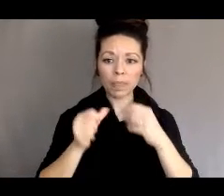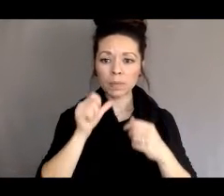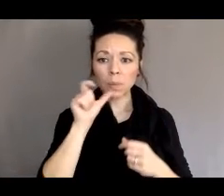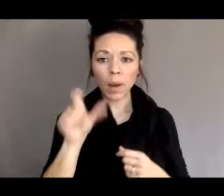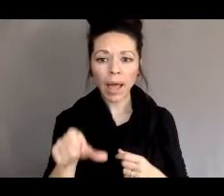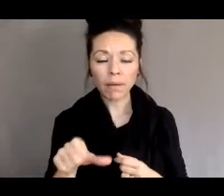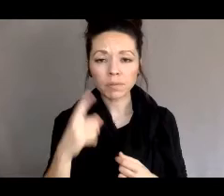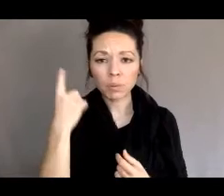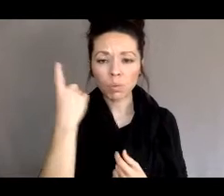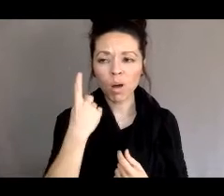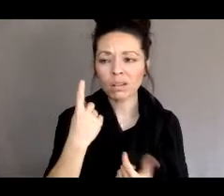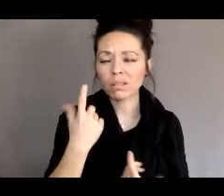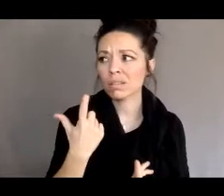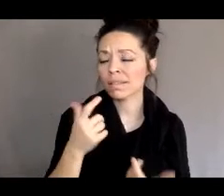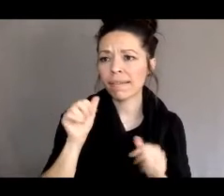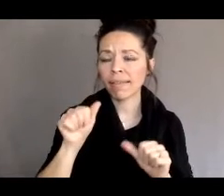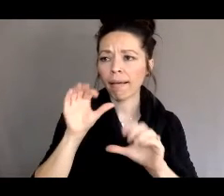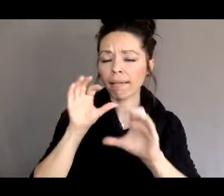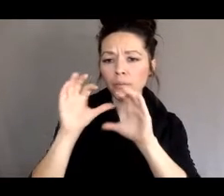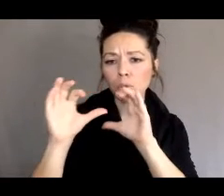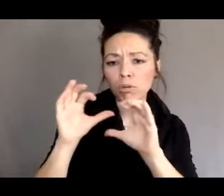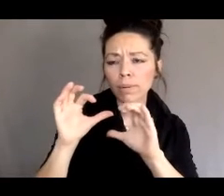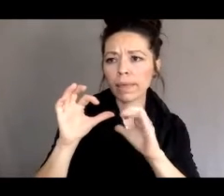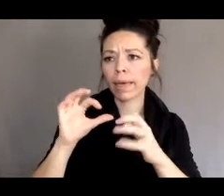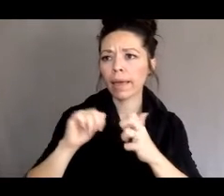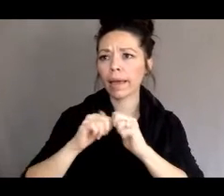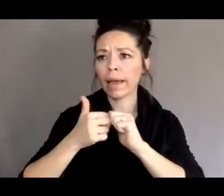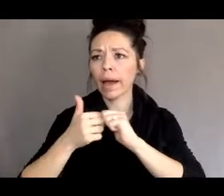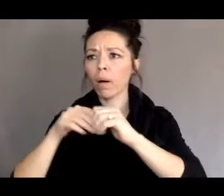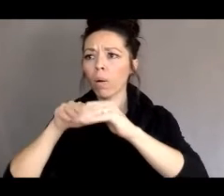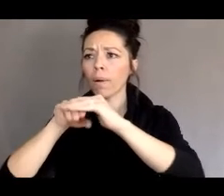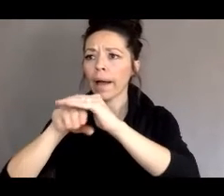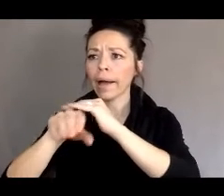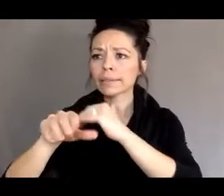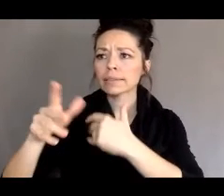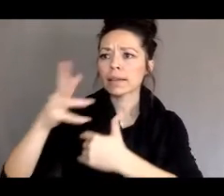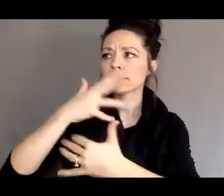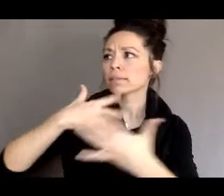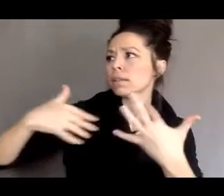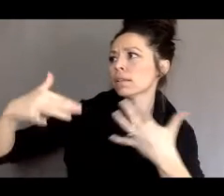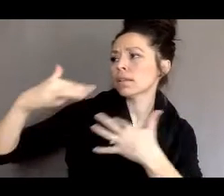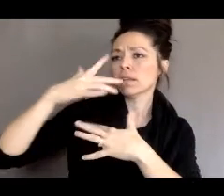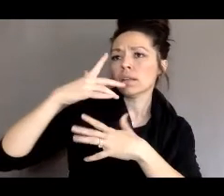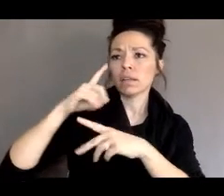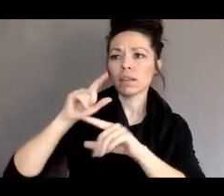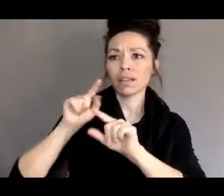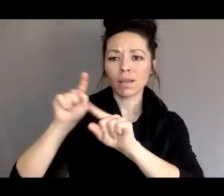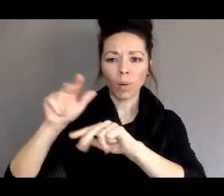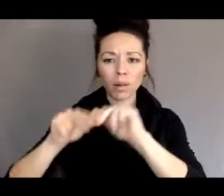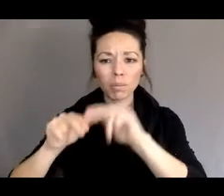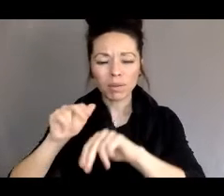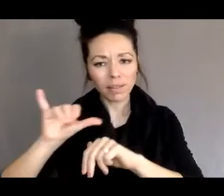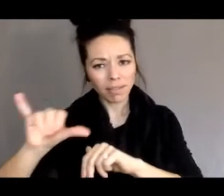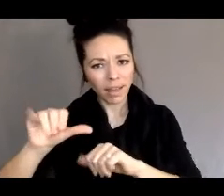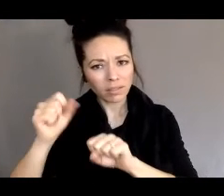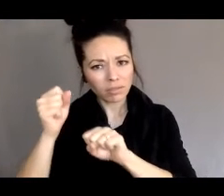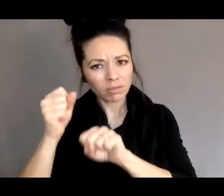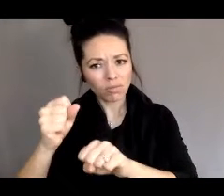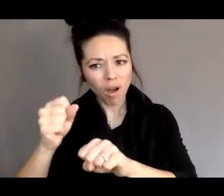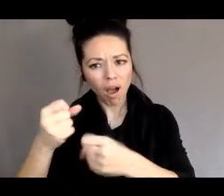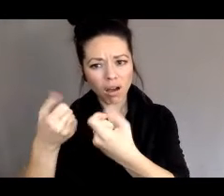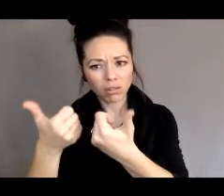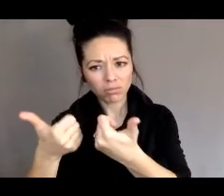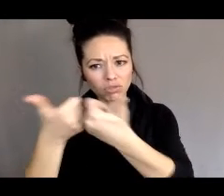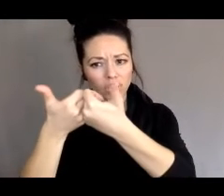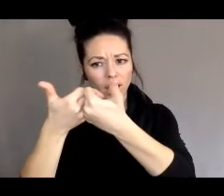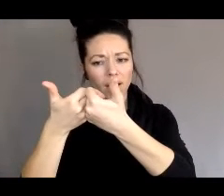if accessibility is going to be provided, and all the challenges that the community